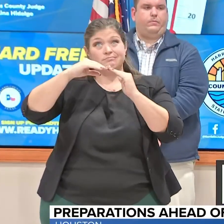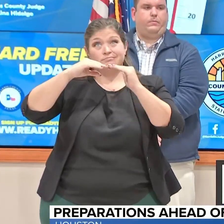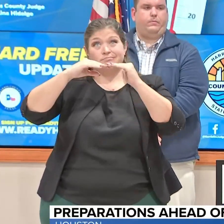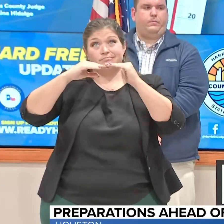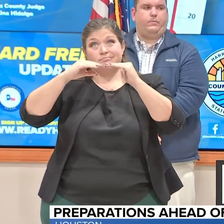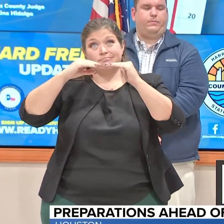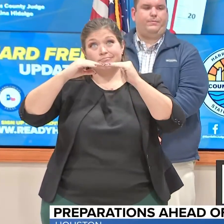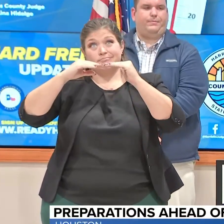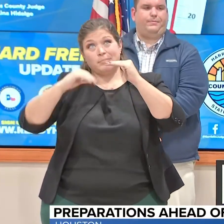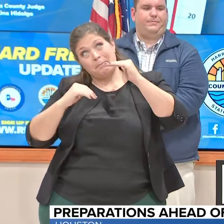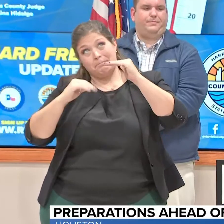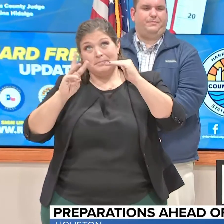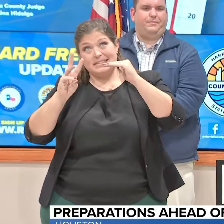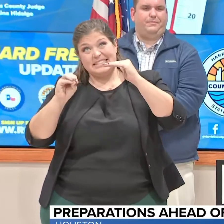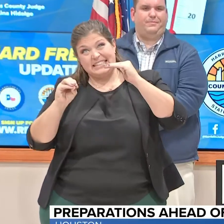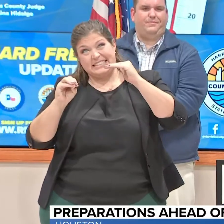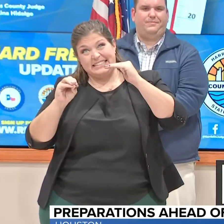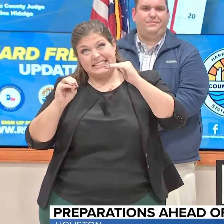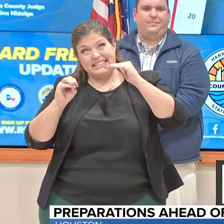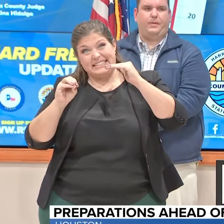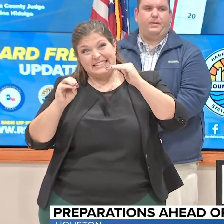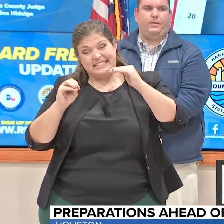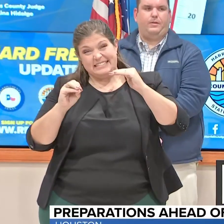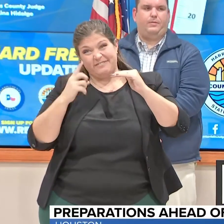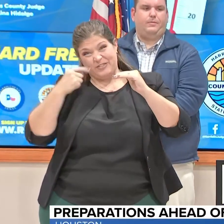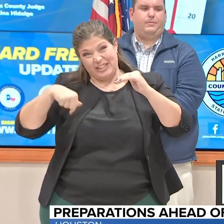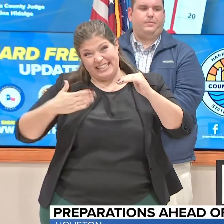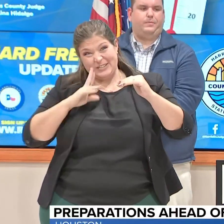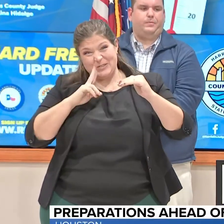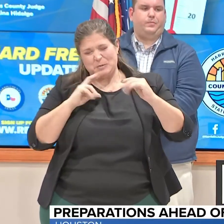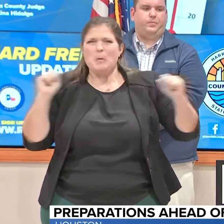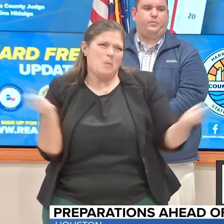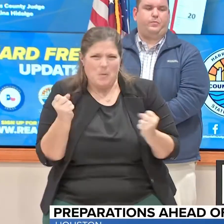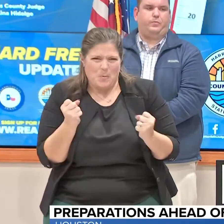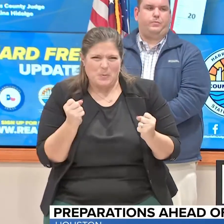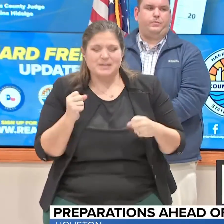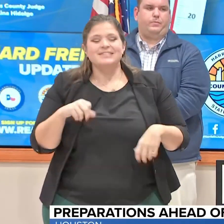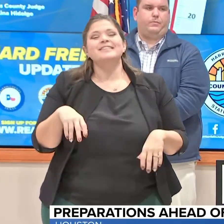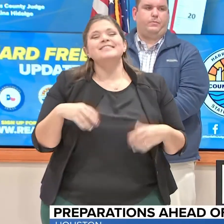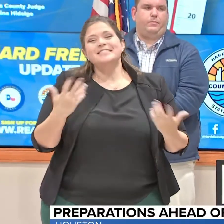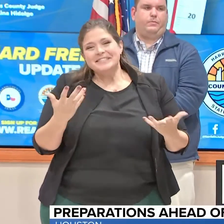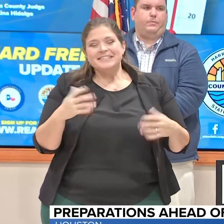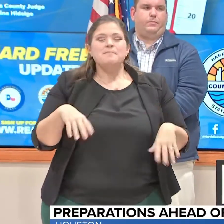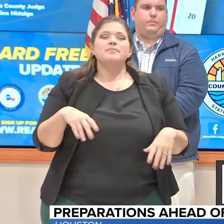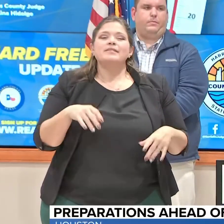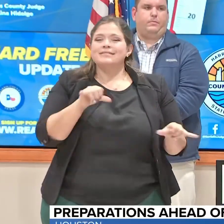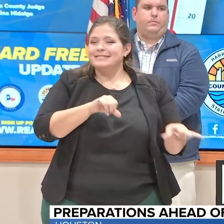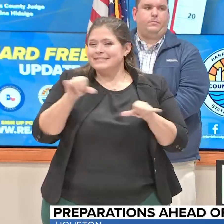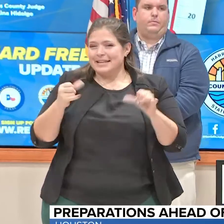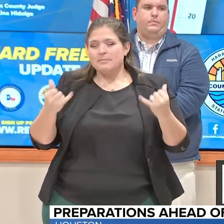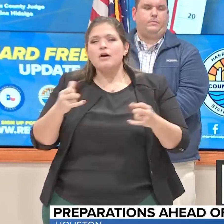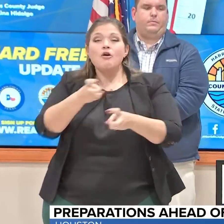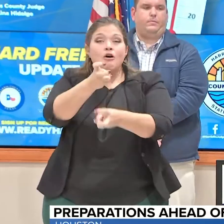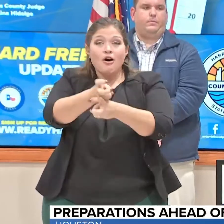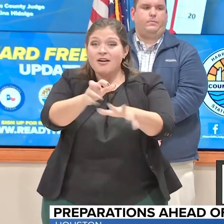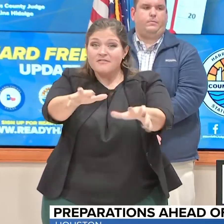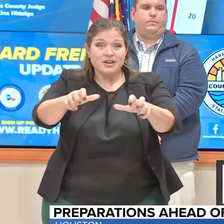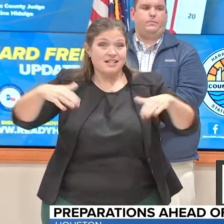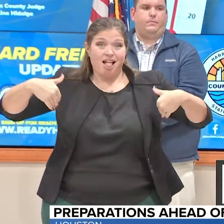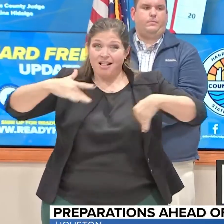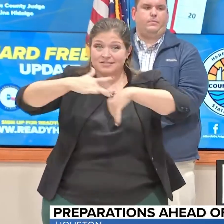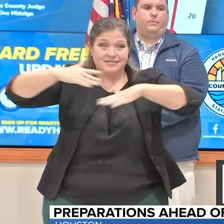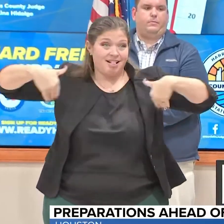60 degrees, it's cold, okay? And so right now, the hard freeze has not even